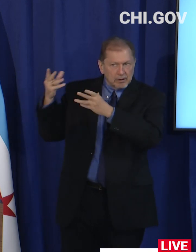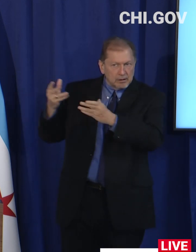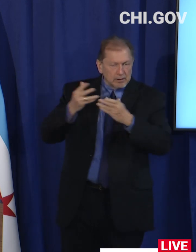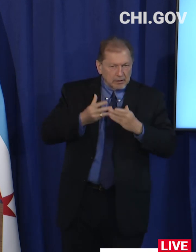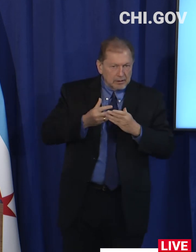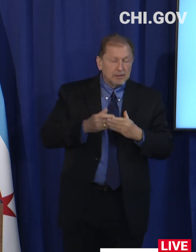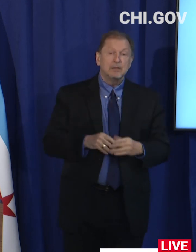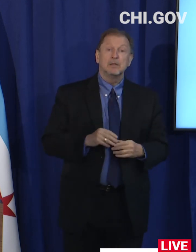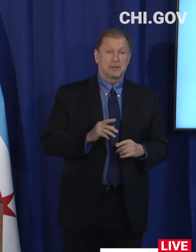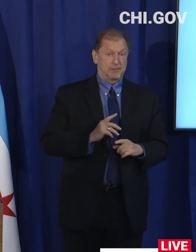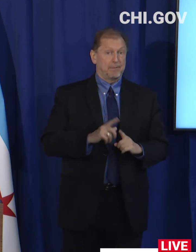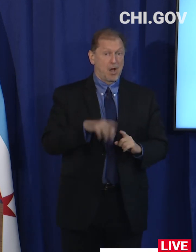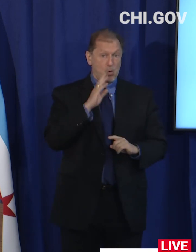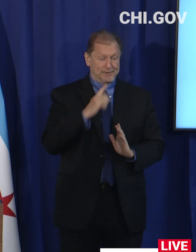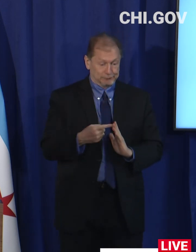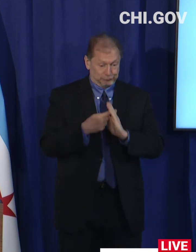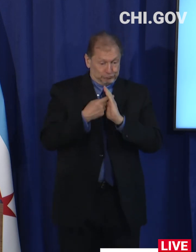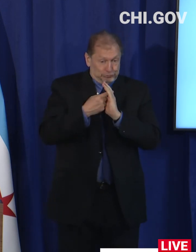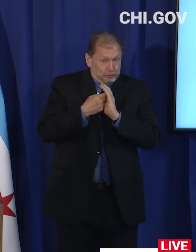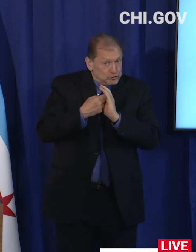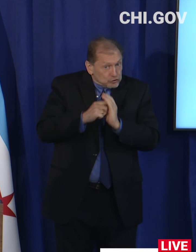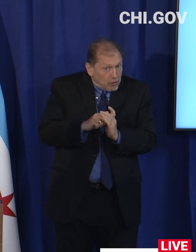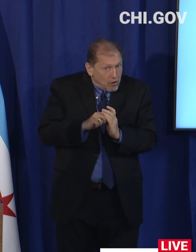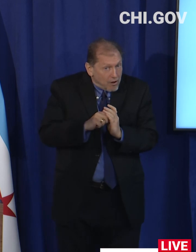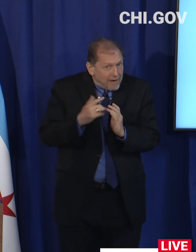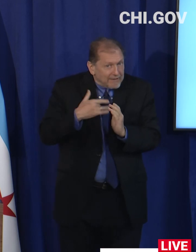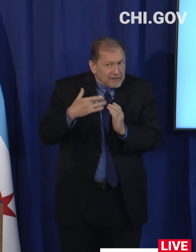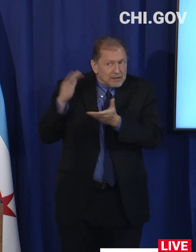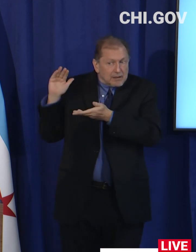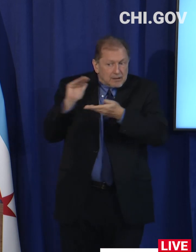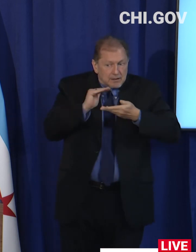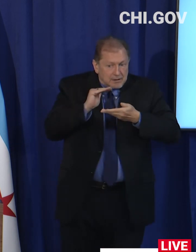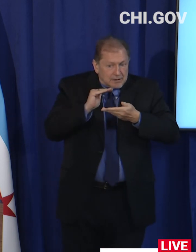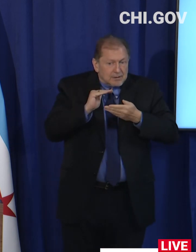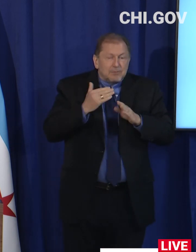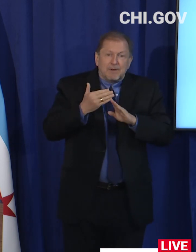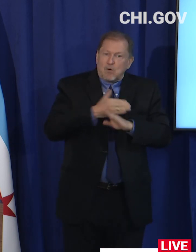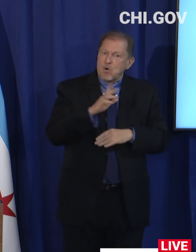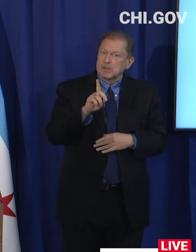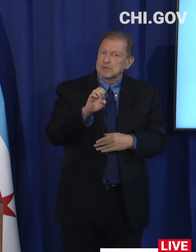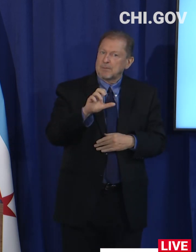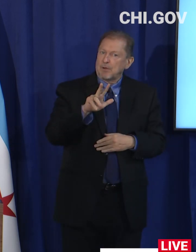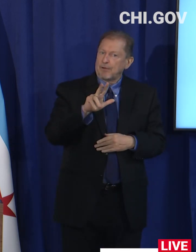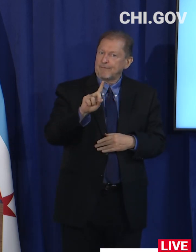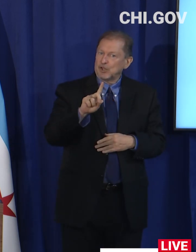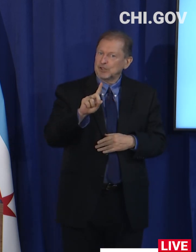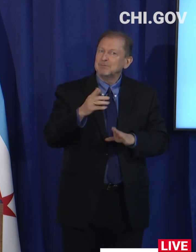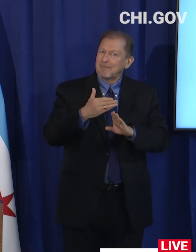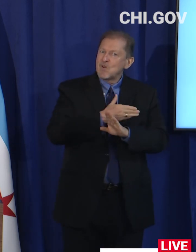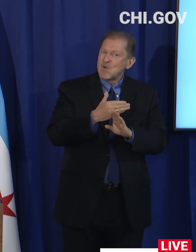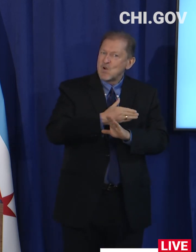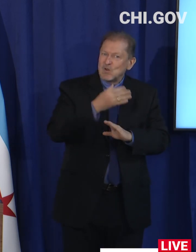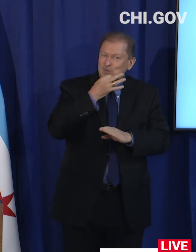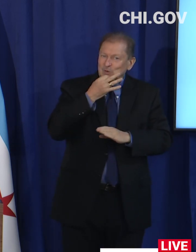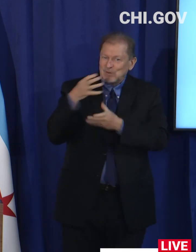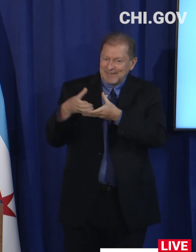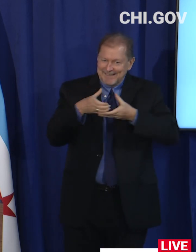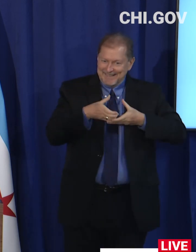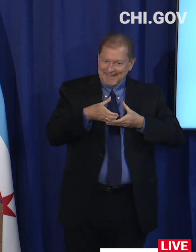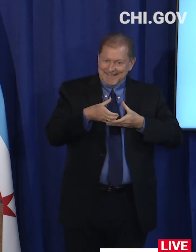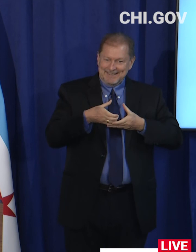we are expecting to have the first supply of COVID-19 vaccine before the end of this year. And now, while again, that is exciting